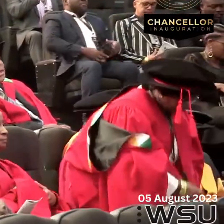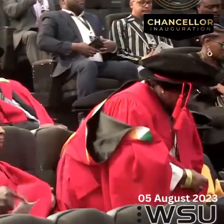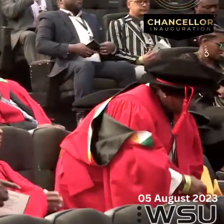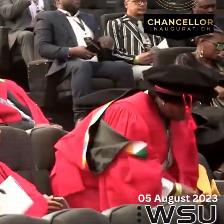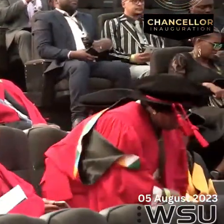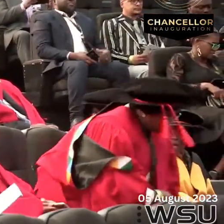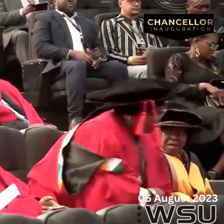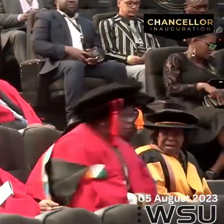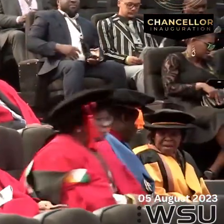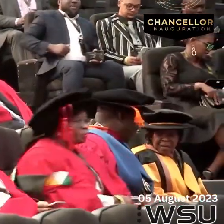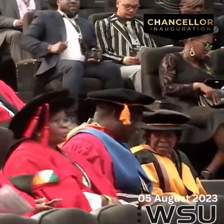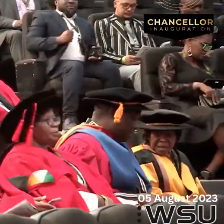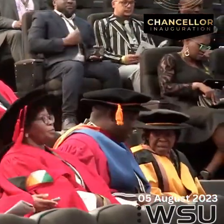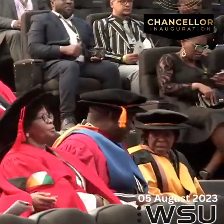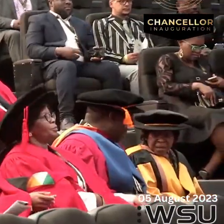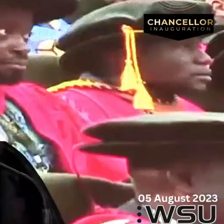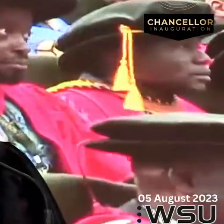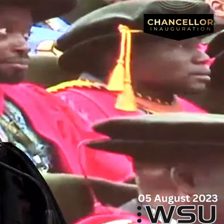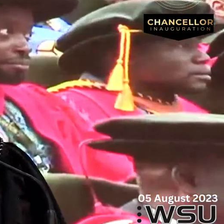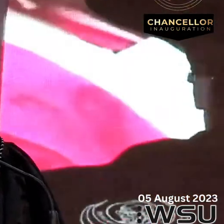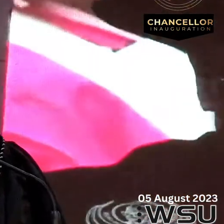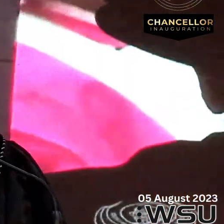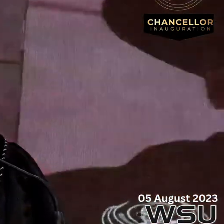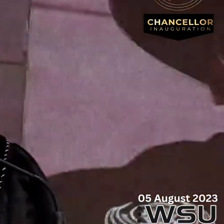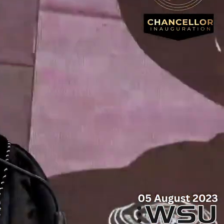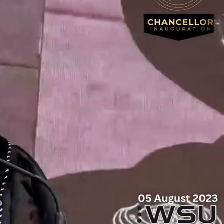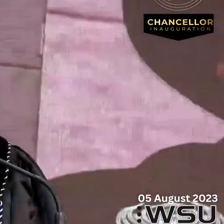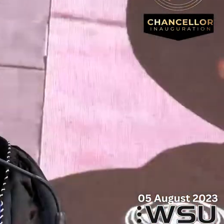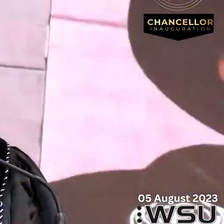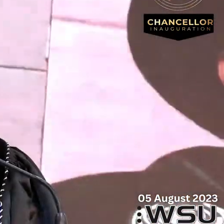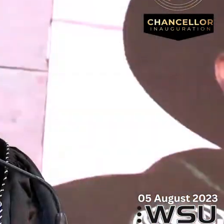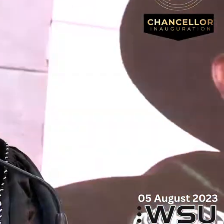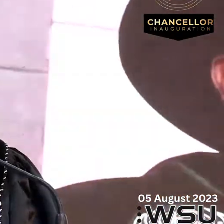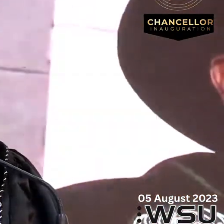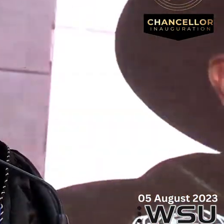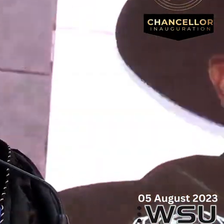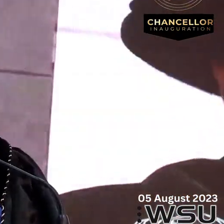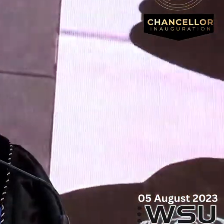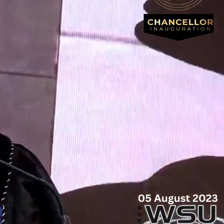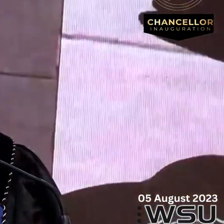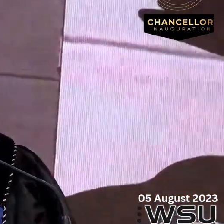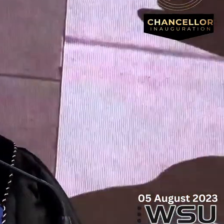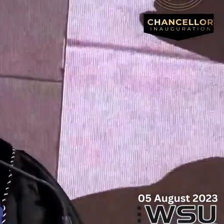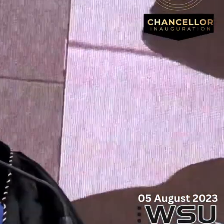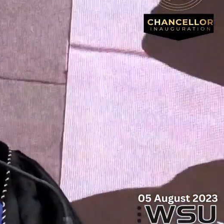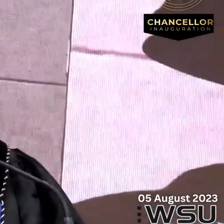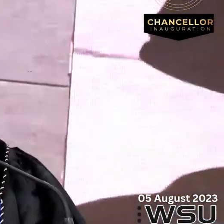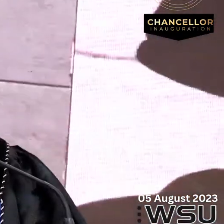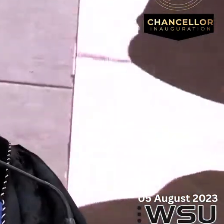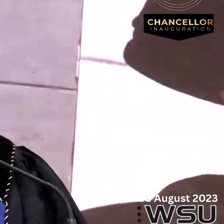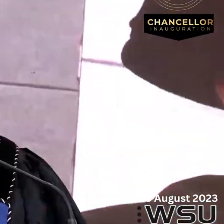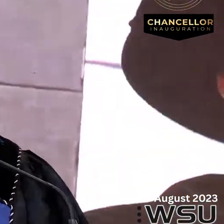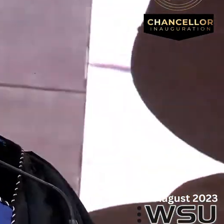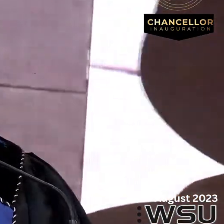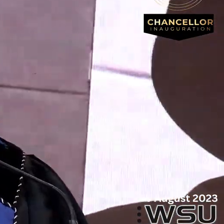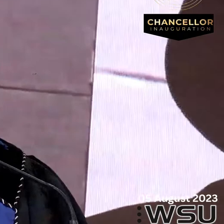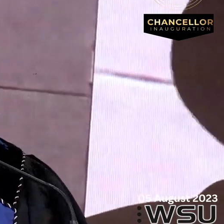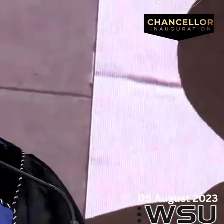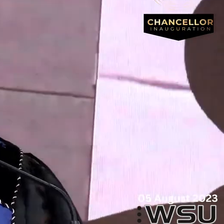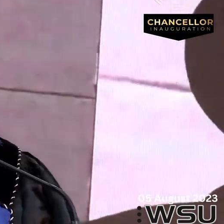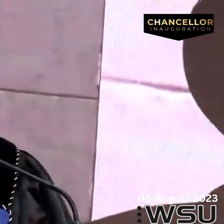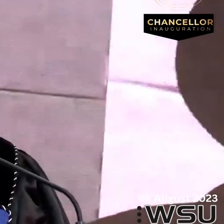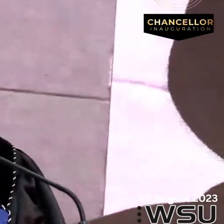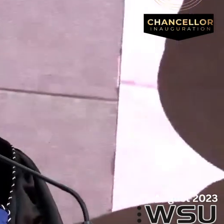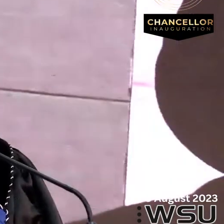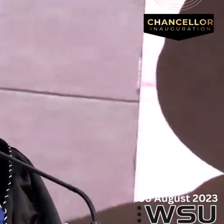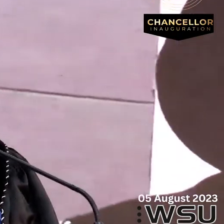I think one of the disadvantages of being umfundisi is that you are asked to be at the podium and I protocol